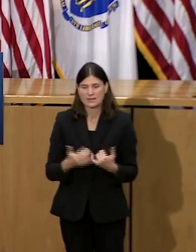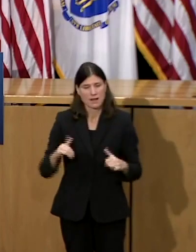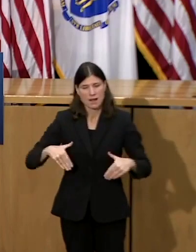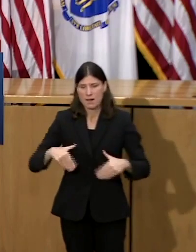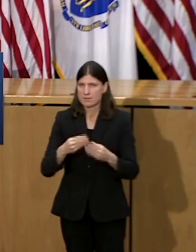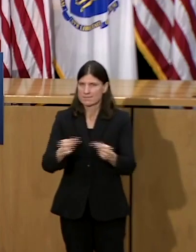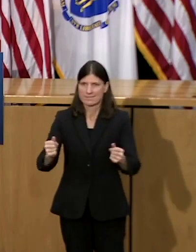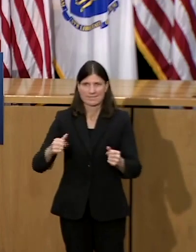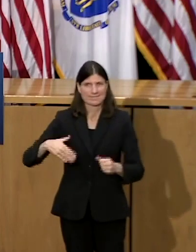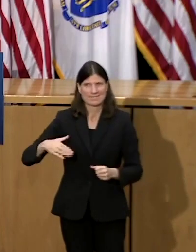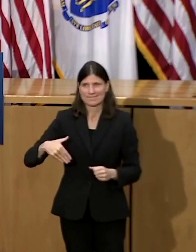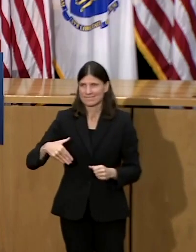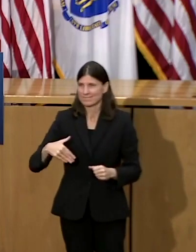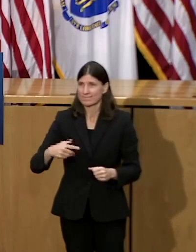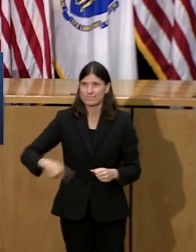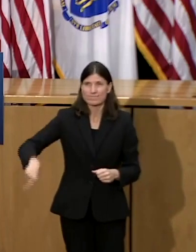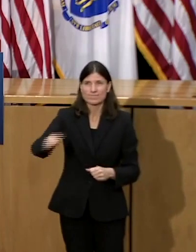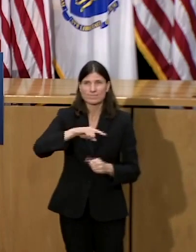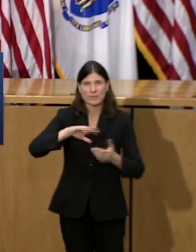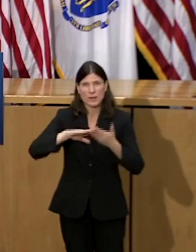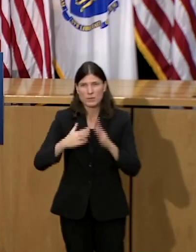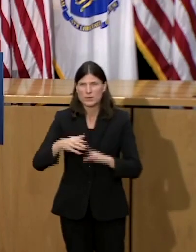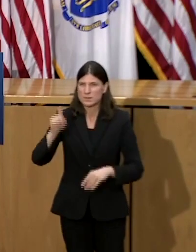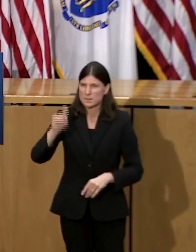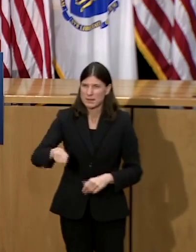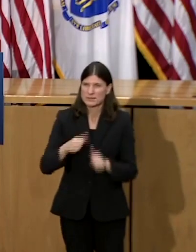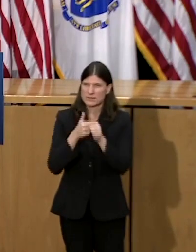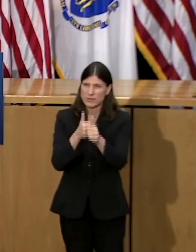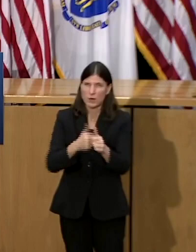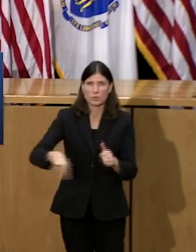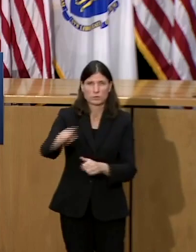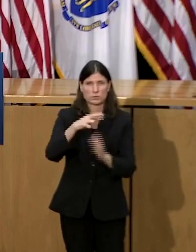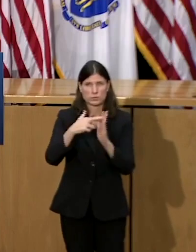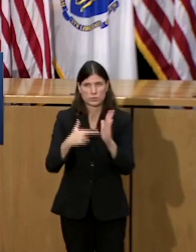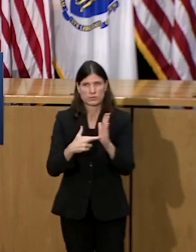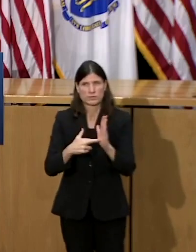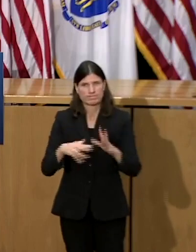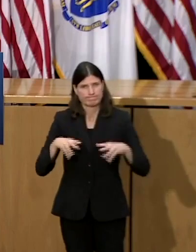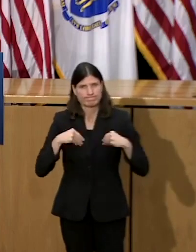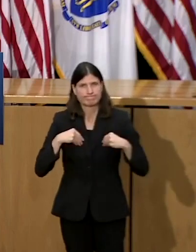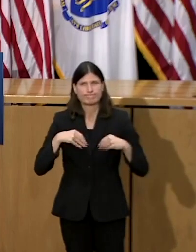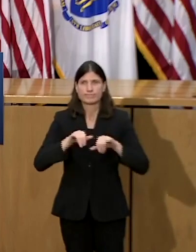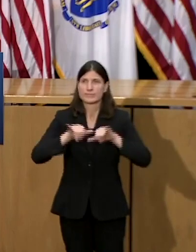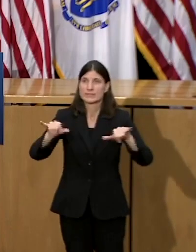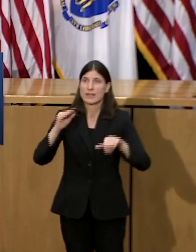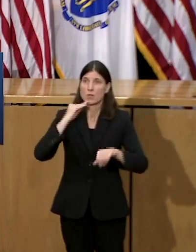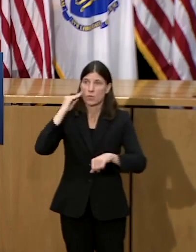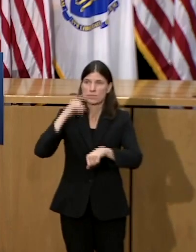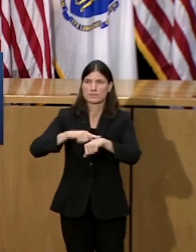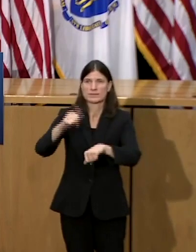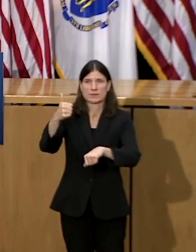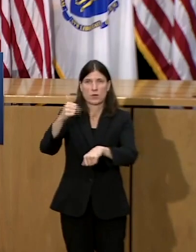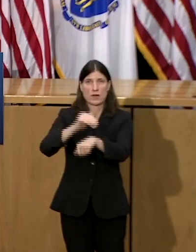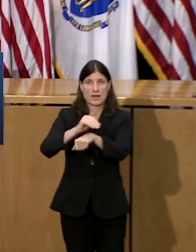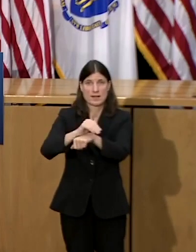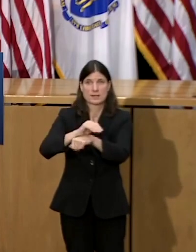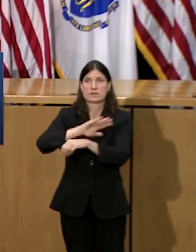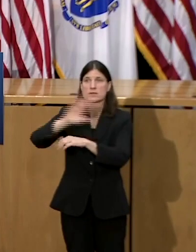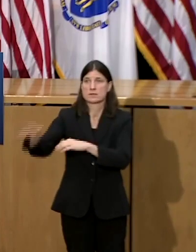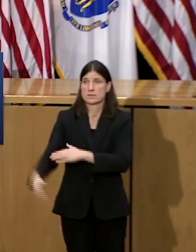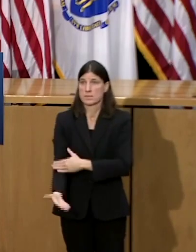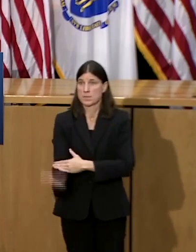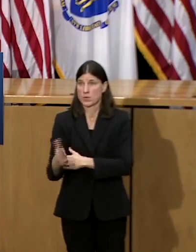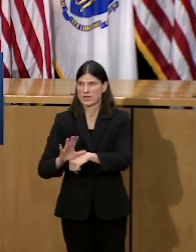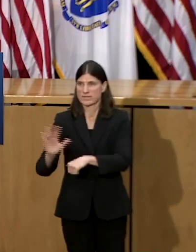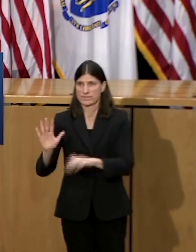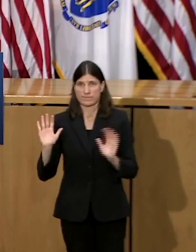doing their part to be vigilant, we can, in fact, stop this increase in positive cases and